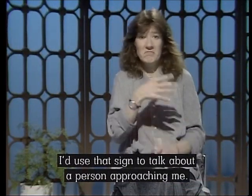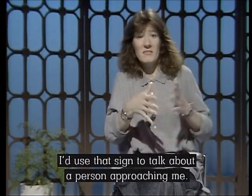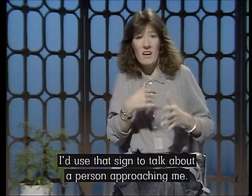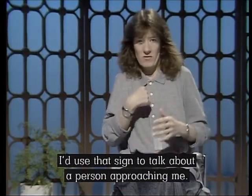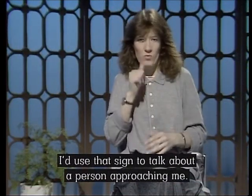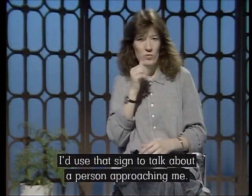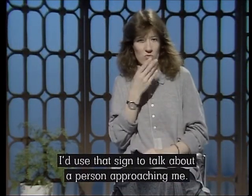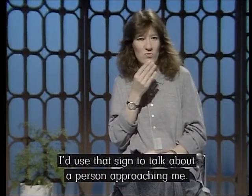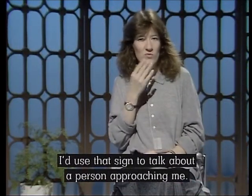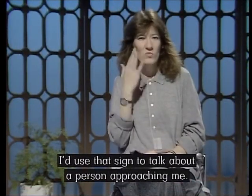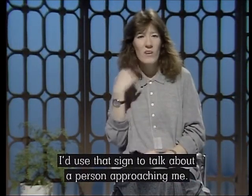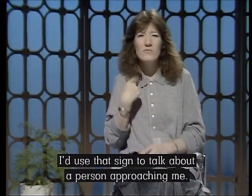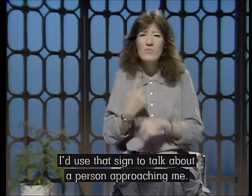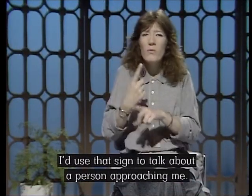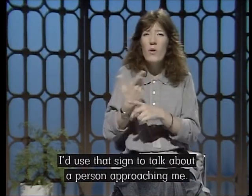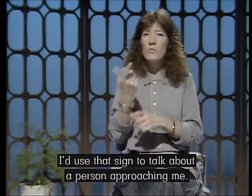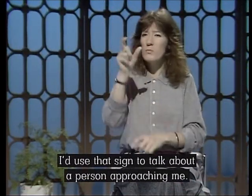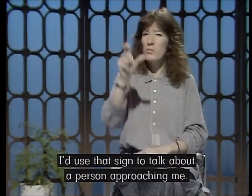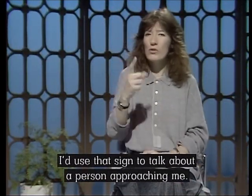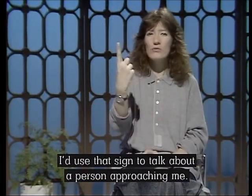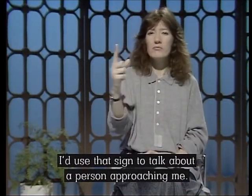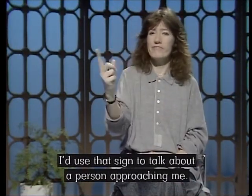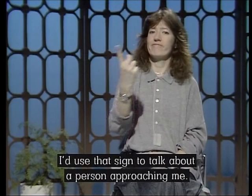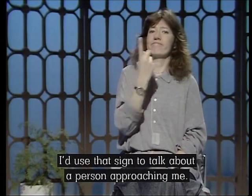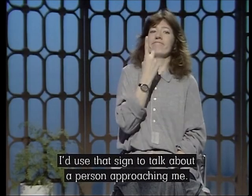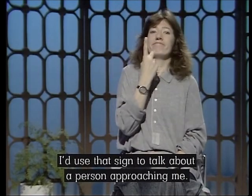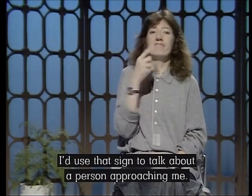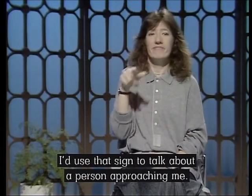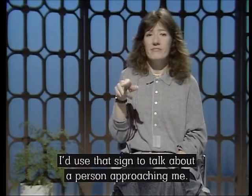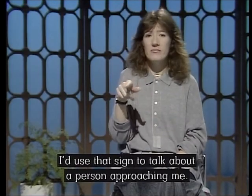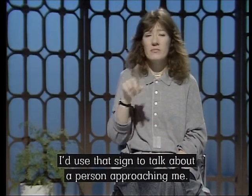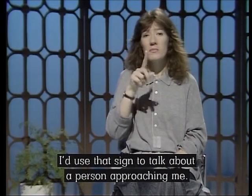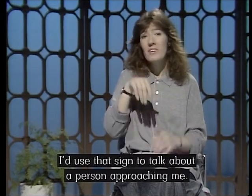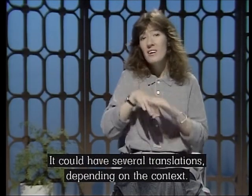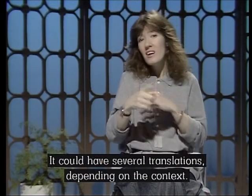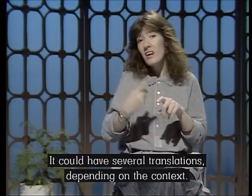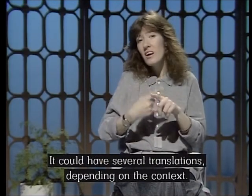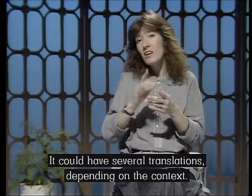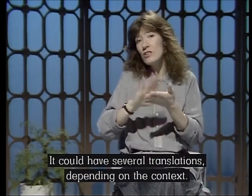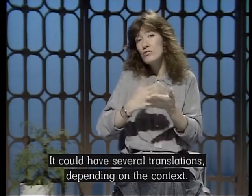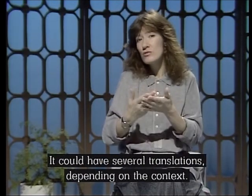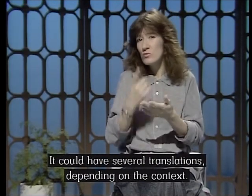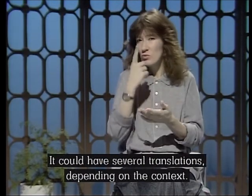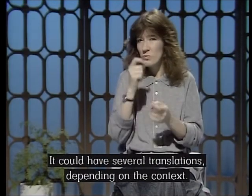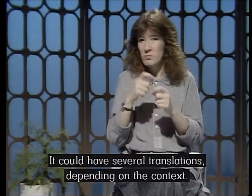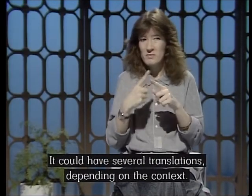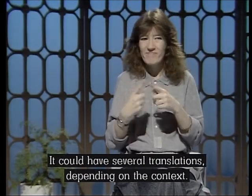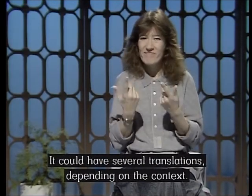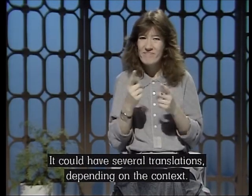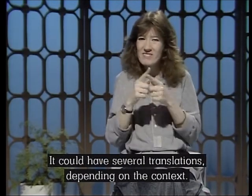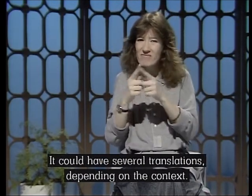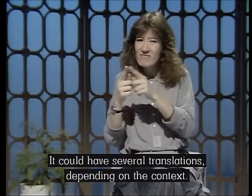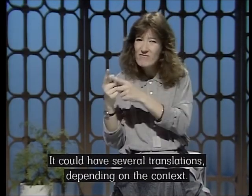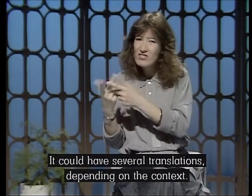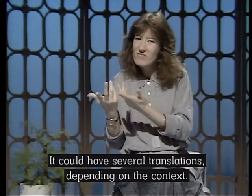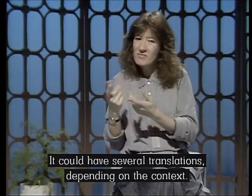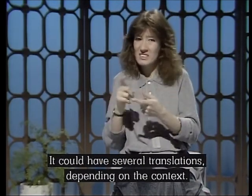That's a sign I'd use when I'm talking about a person approaching me. But it could have several different English translations, depending